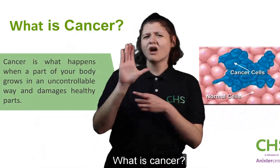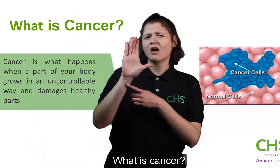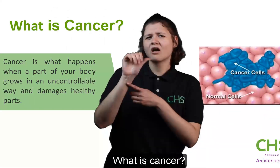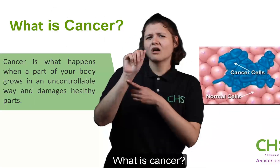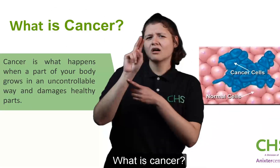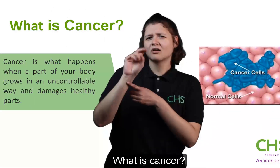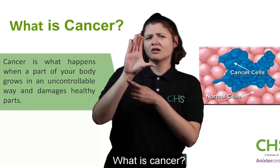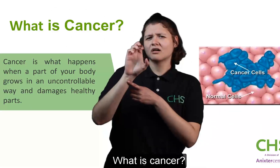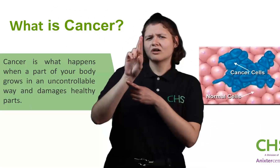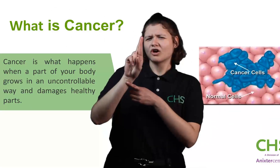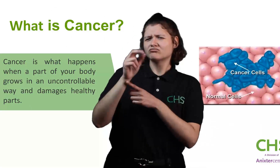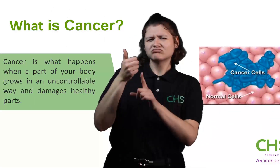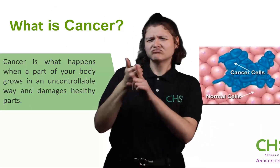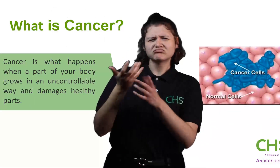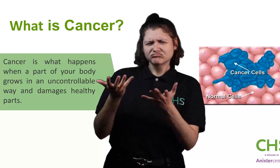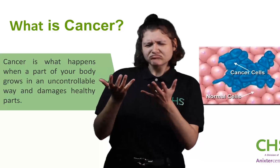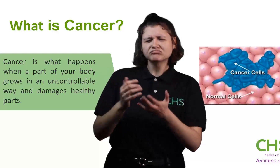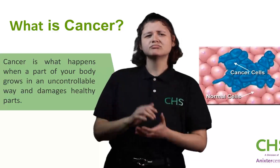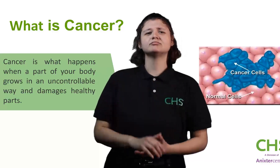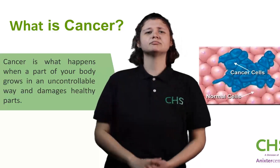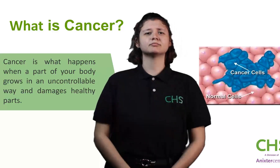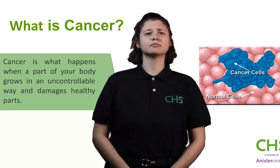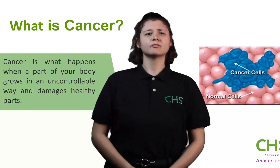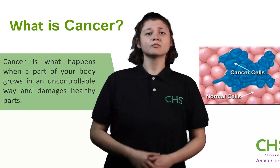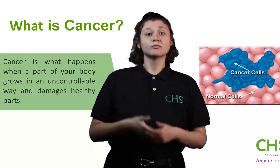What is cancer?